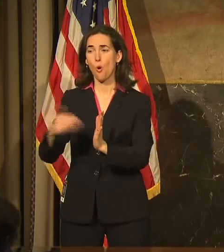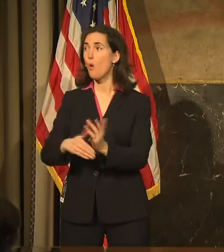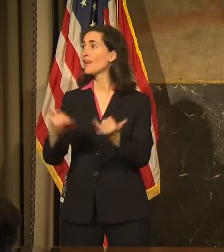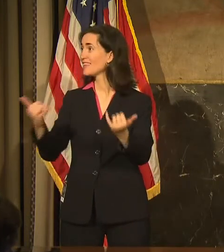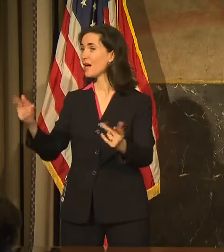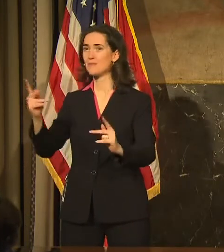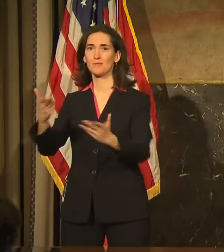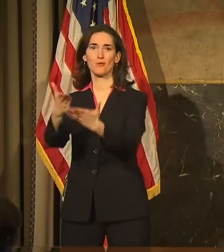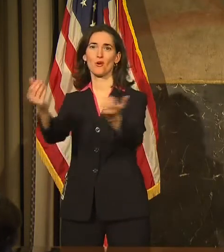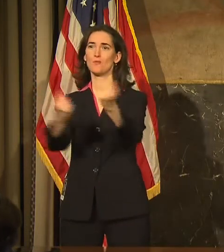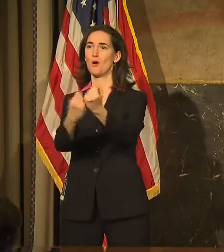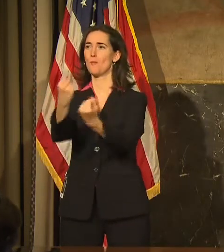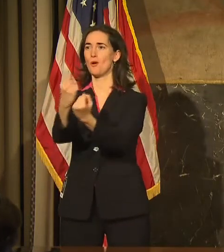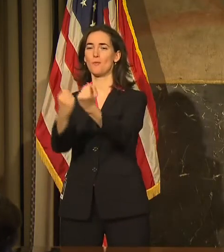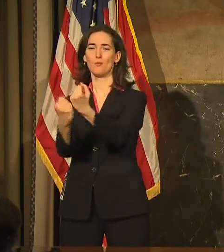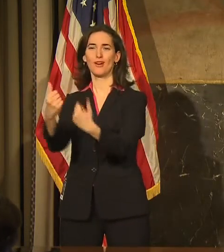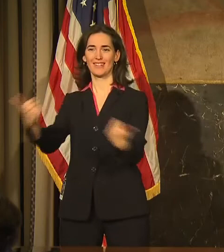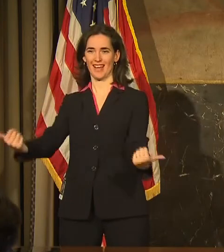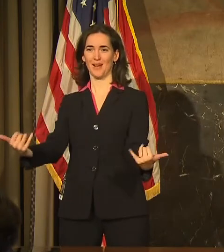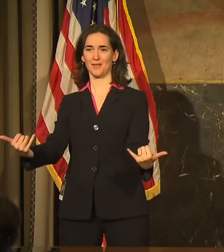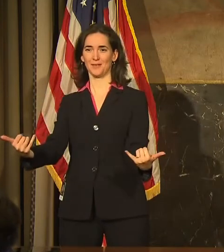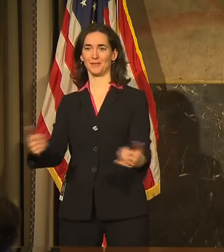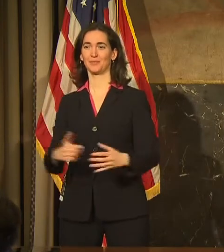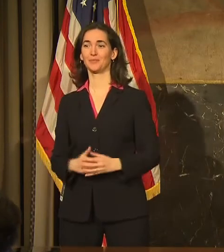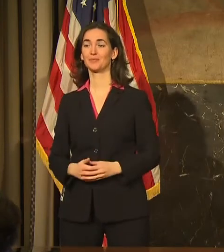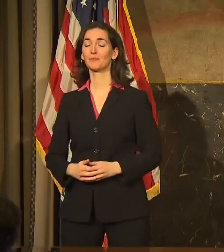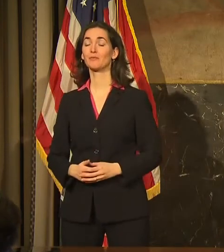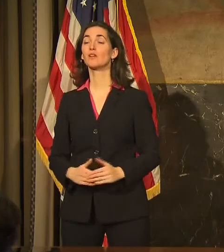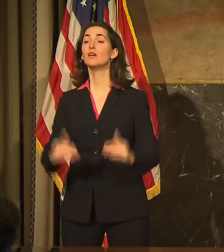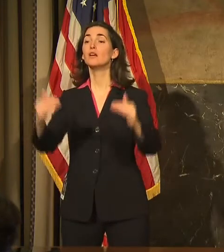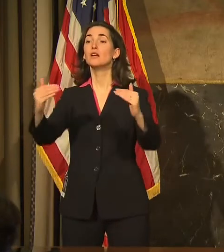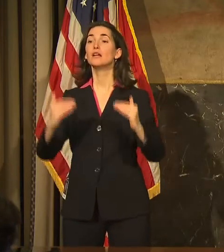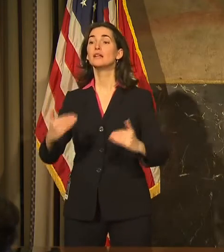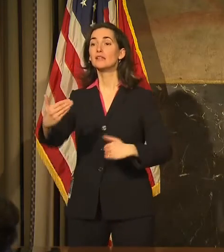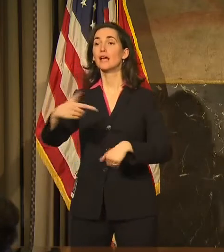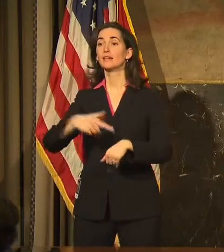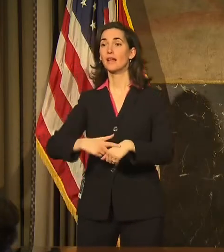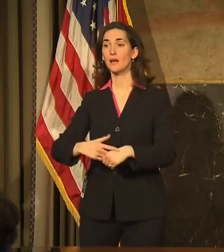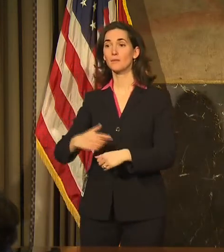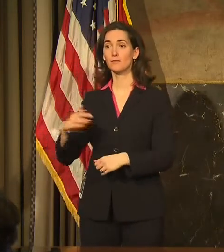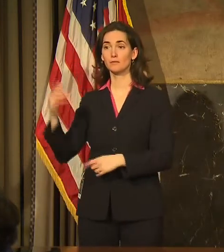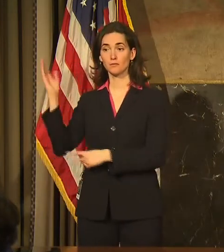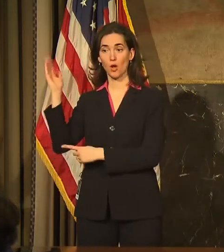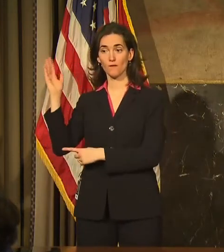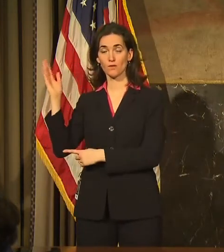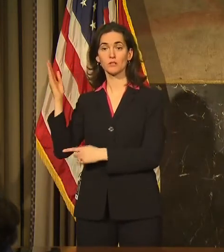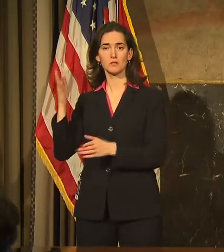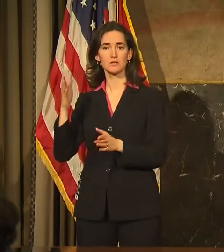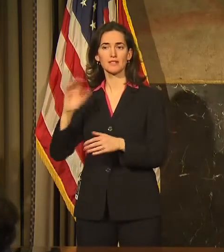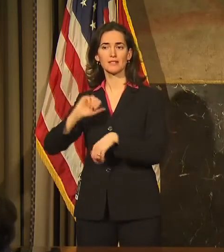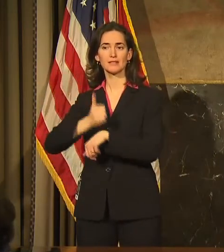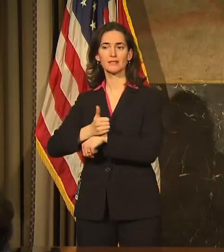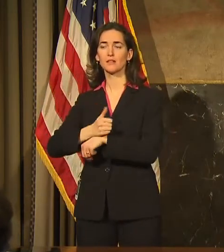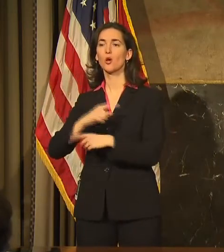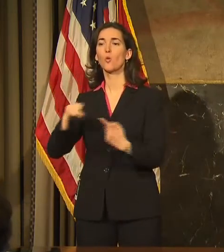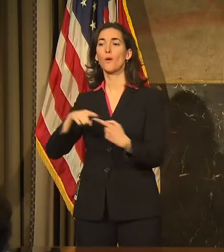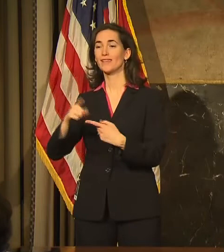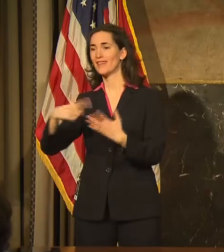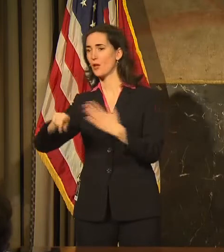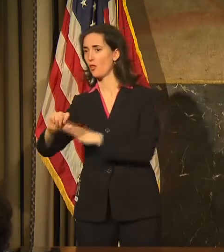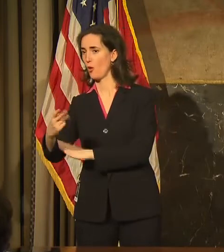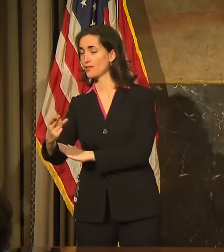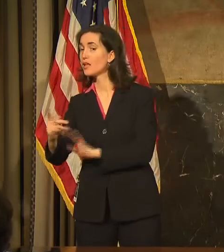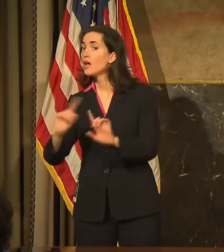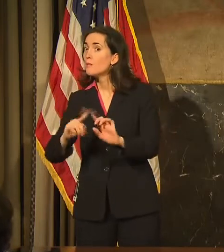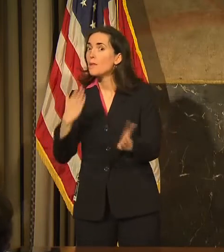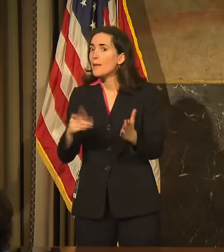there right now. Our next scheduled press conference will be on Thursday of next week. Obviously, if we need to